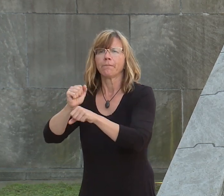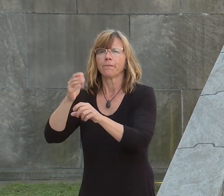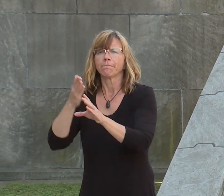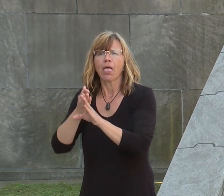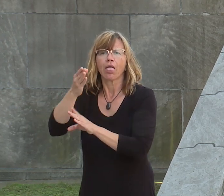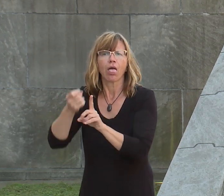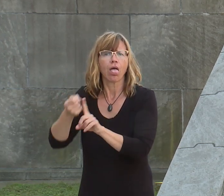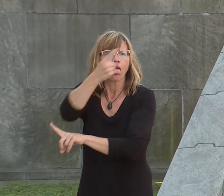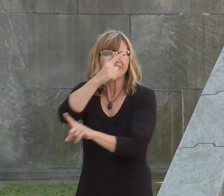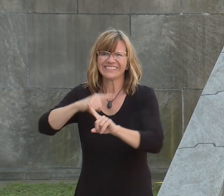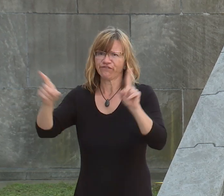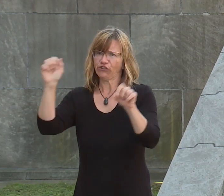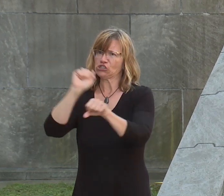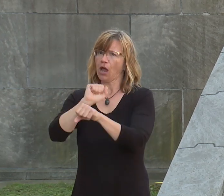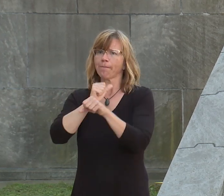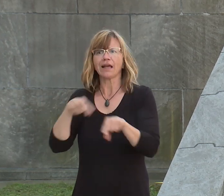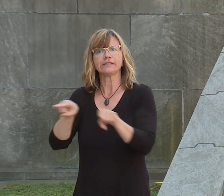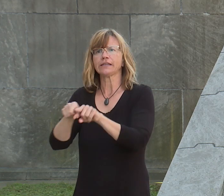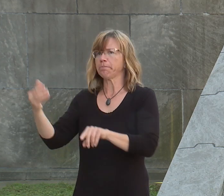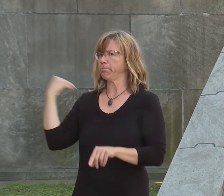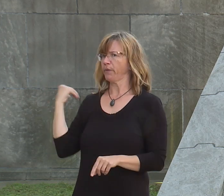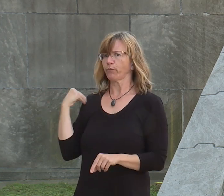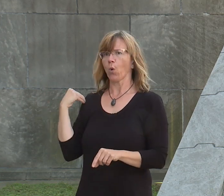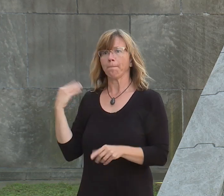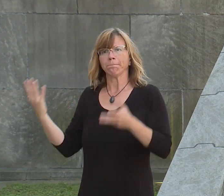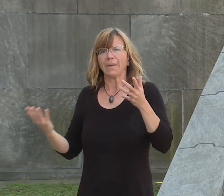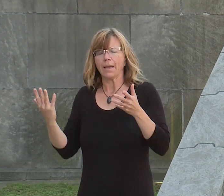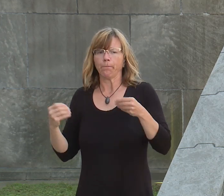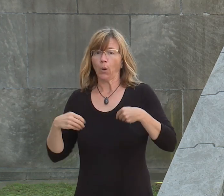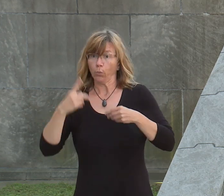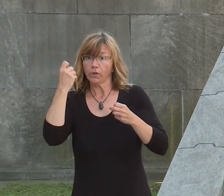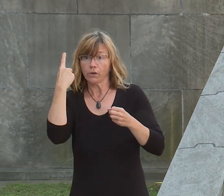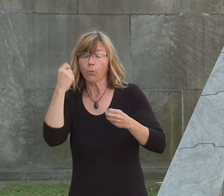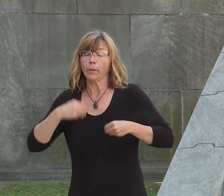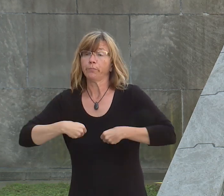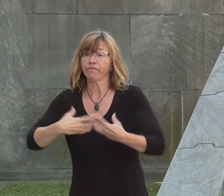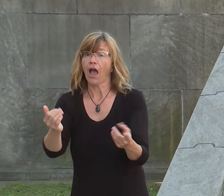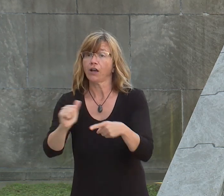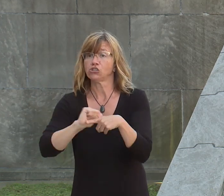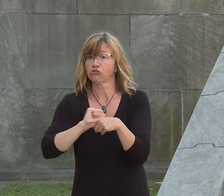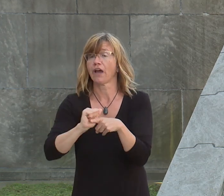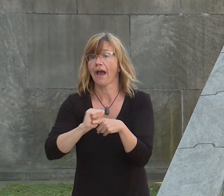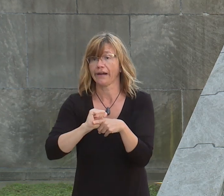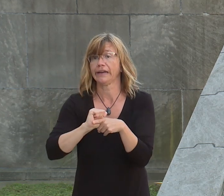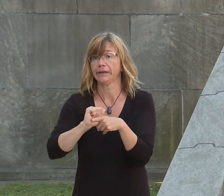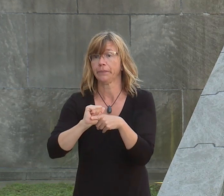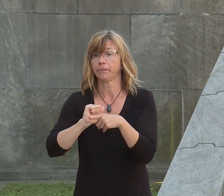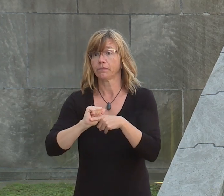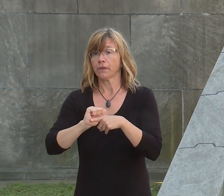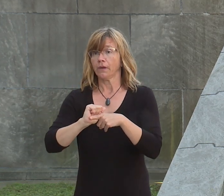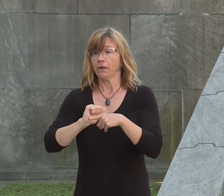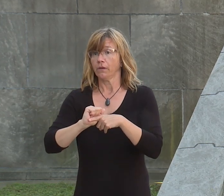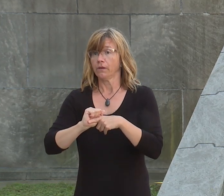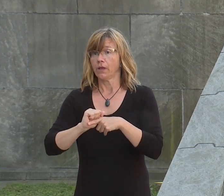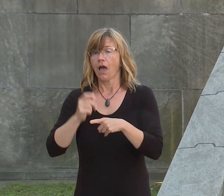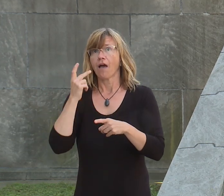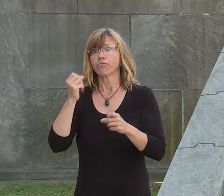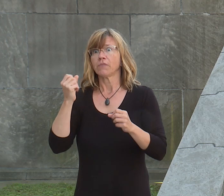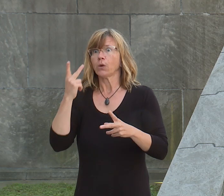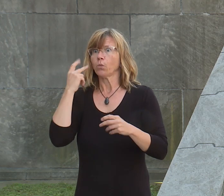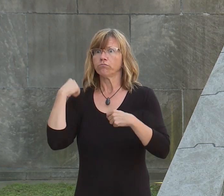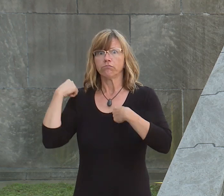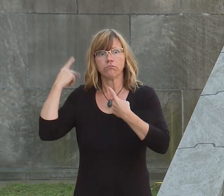to succeed in now. These are folks that I have had the pleasure of working with for many, many years. And you saw for yourself firsthand